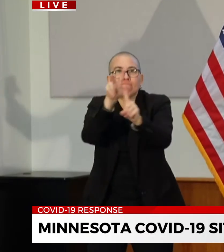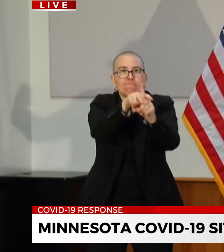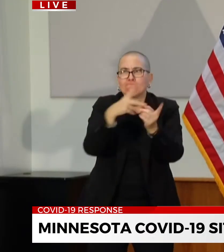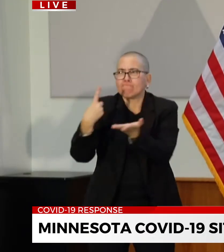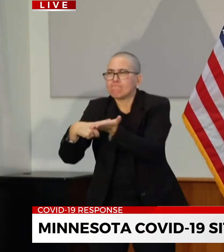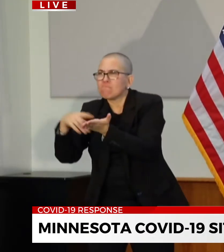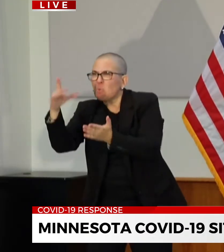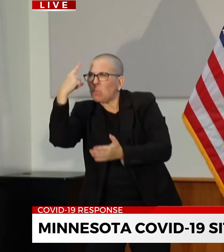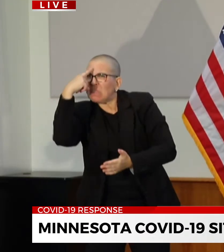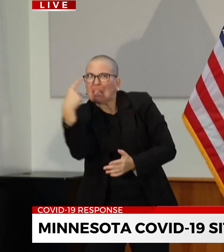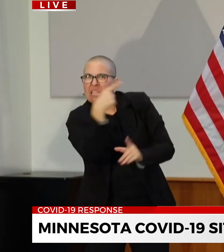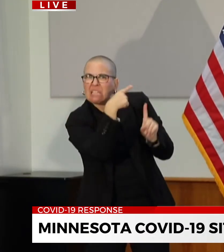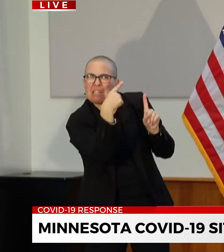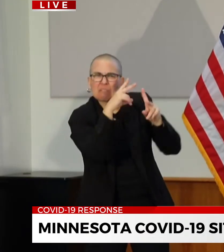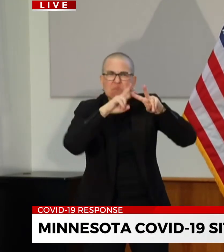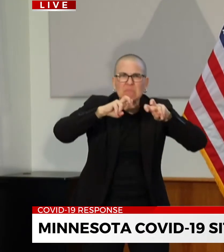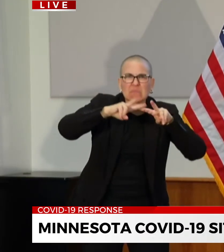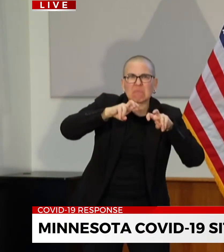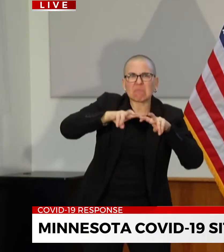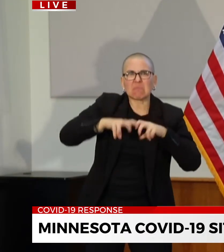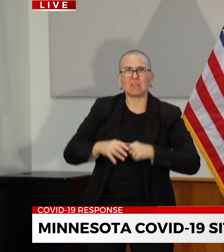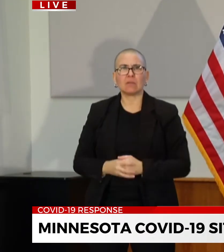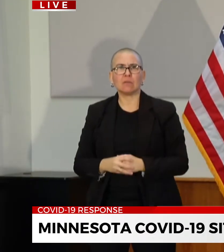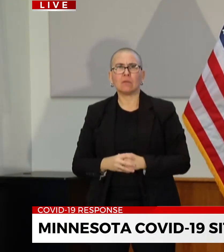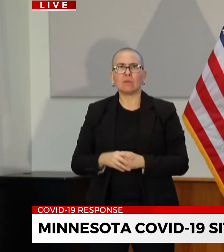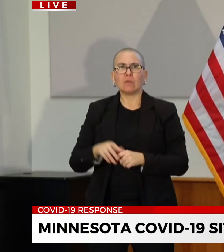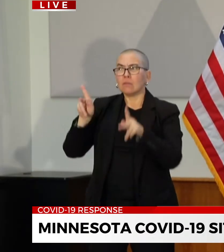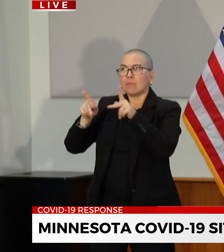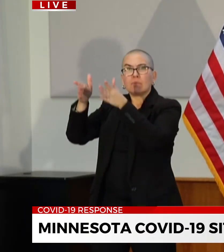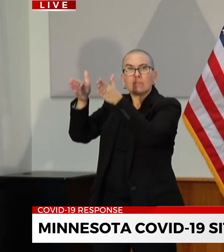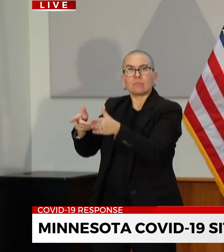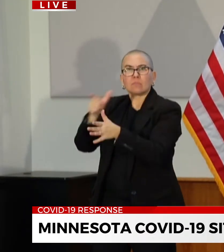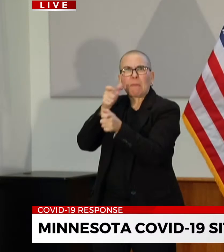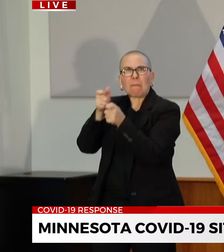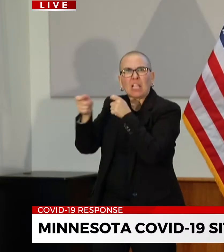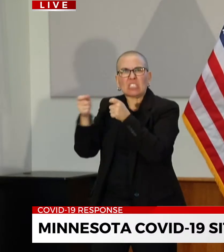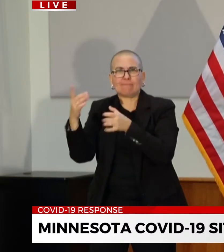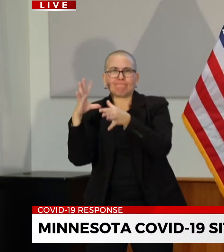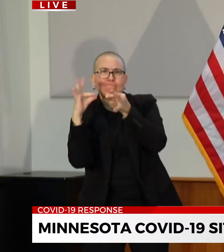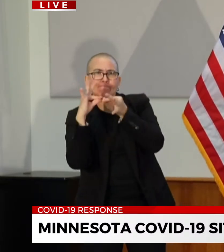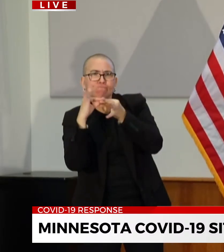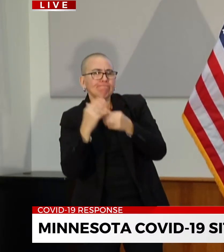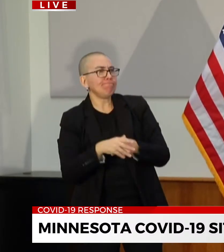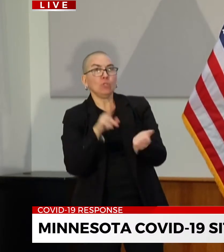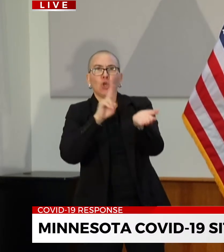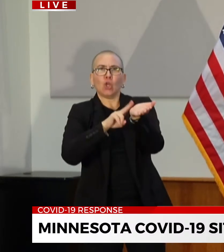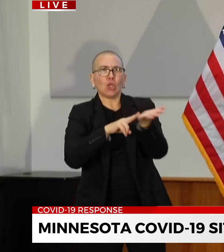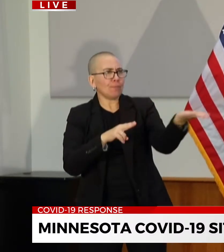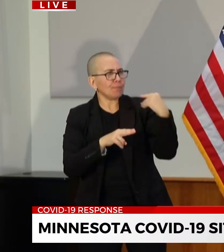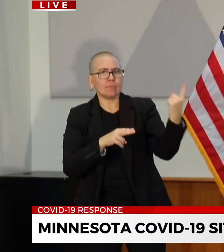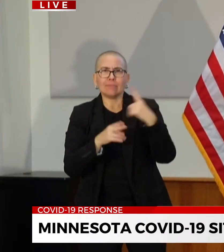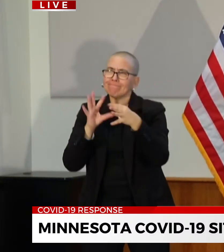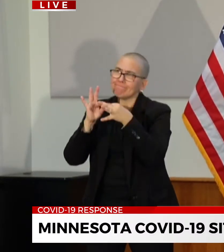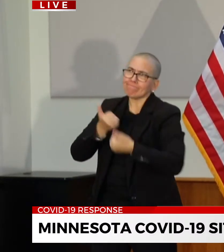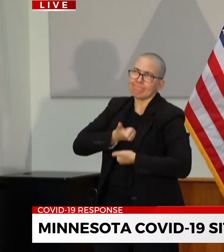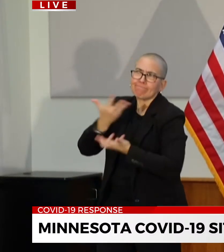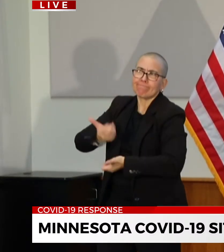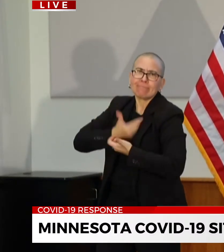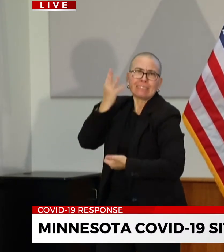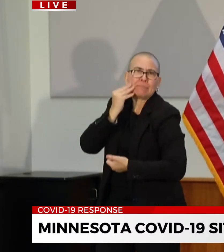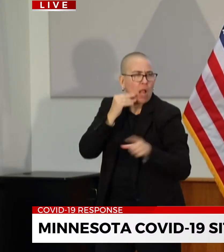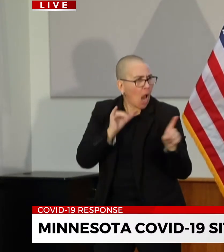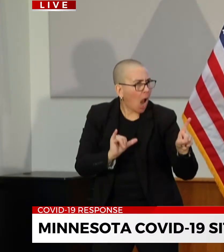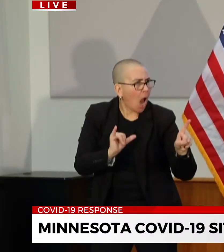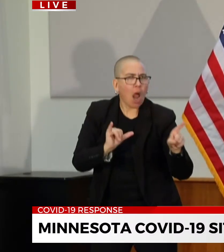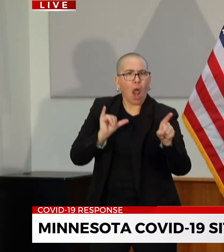the third-party validators who don't really have, you know, what would be viewed as skin in the game other than they're the ones that are dealing with this and trying to get